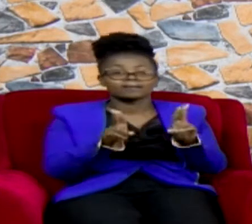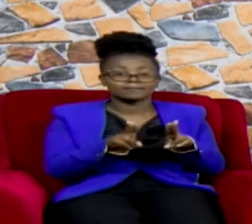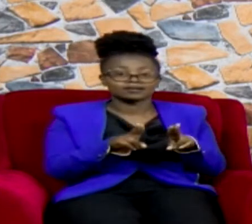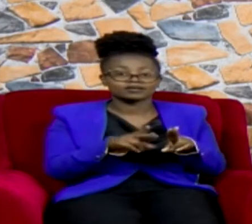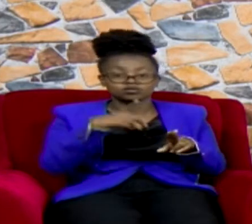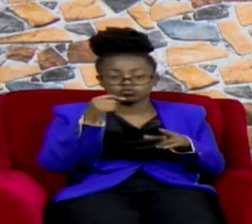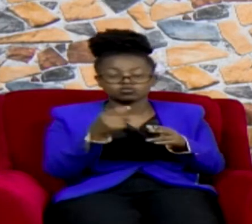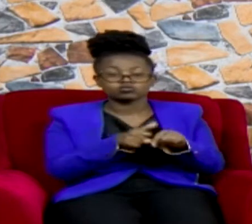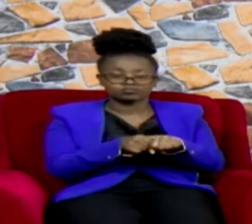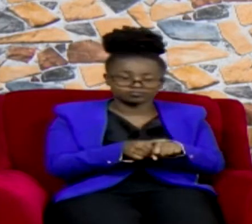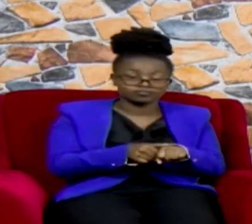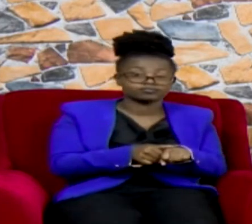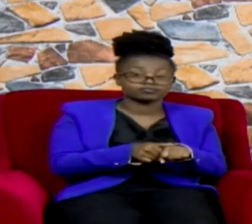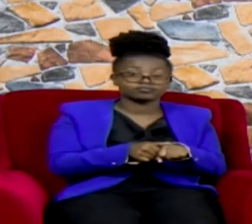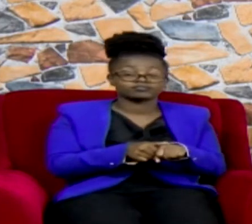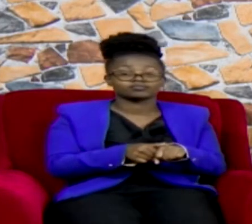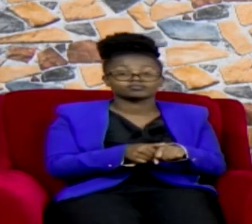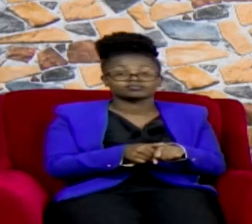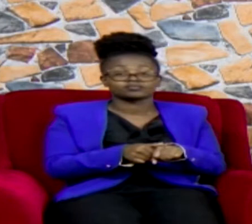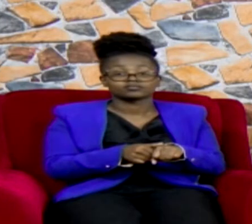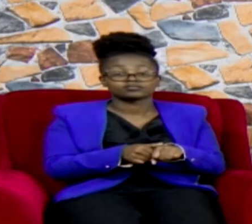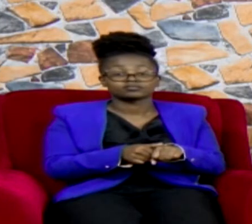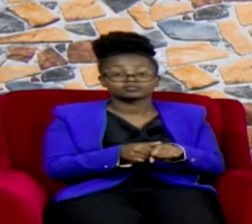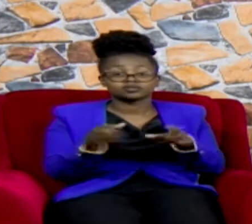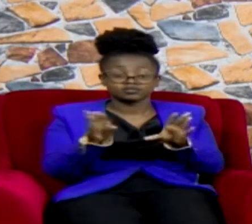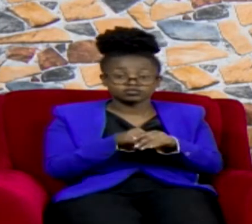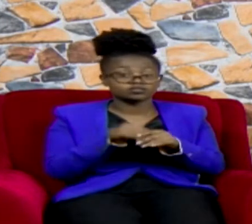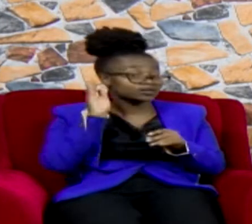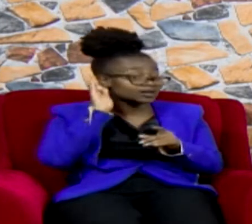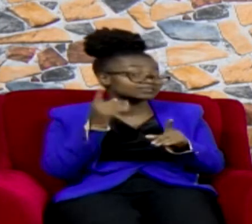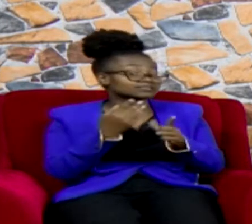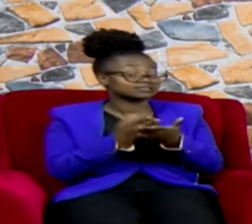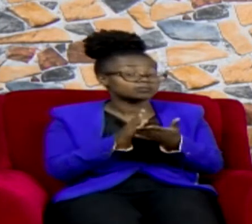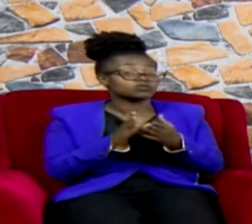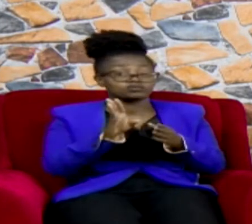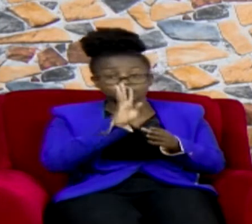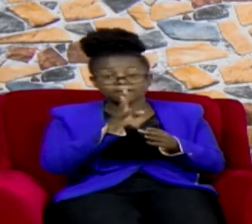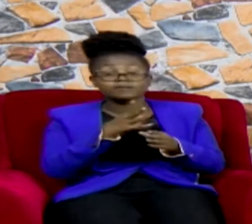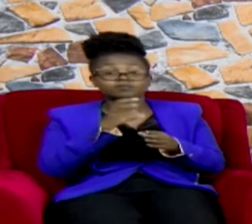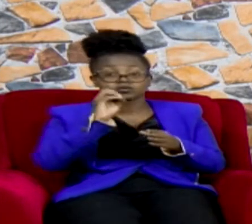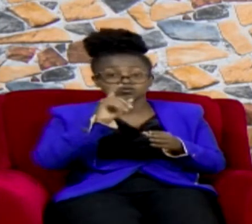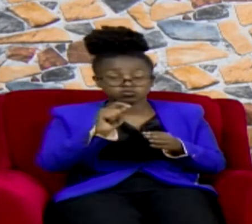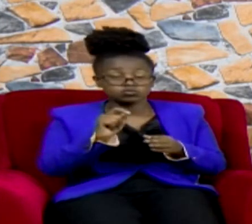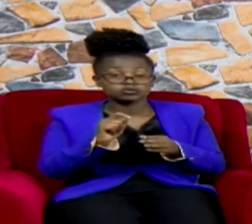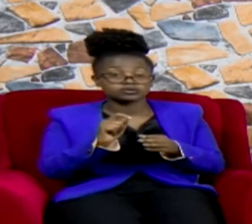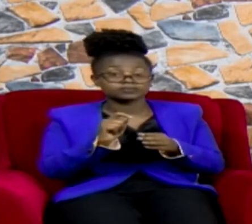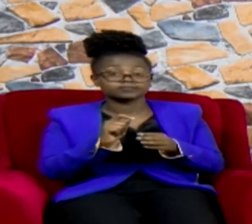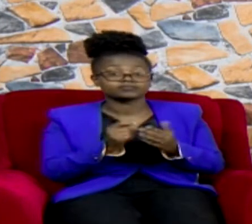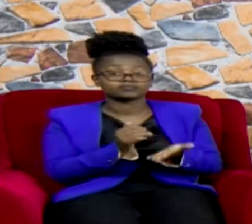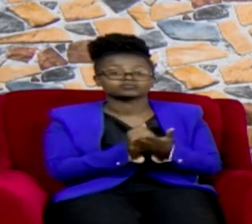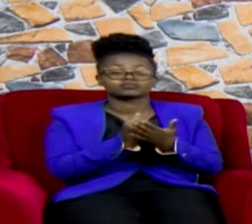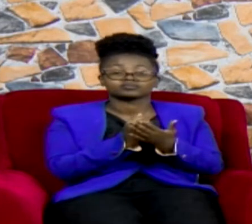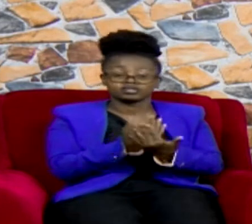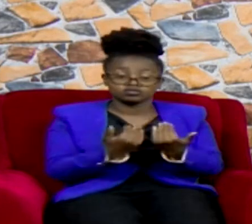they go for a therapy session, so that it is actually a bit inclusive. You heard some of the speech actually requires the OT or our occupational therapist to help